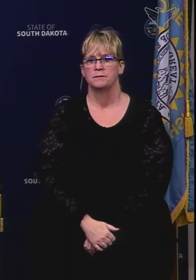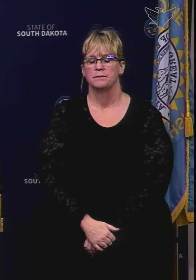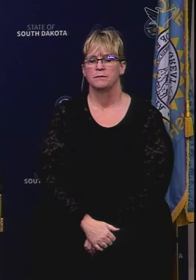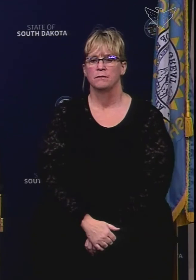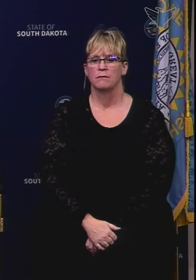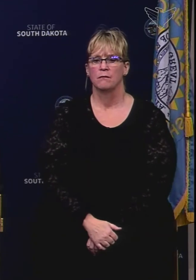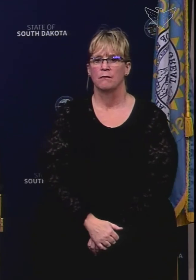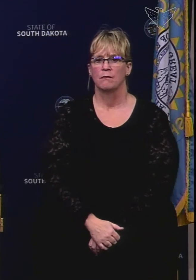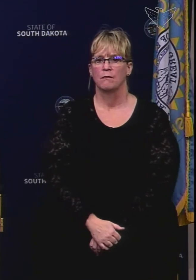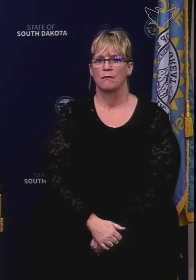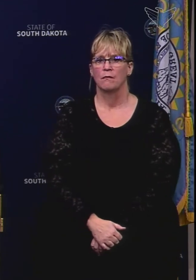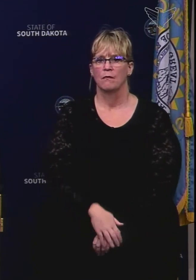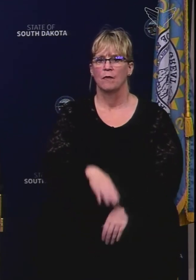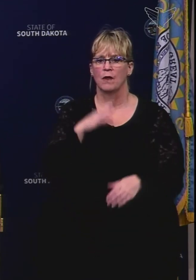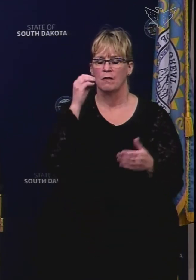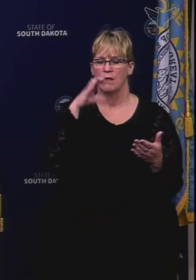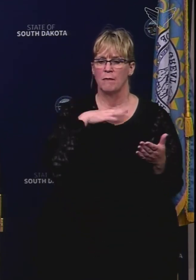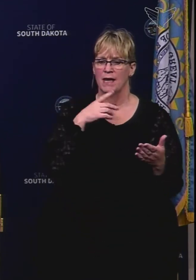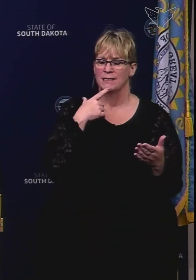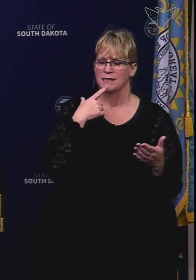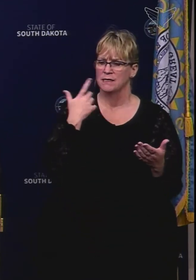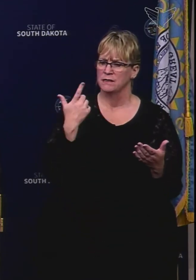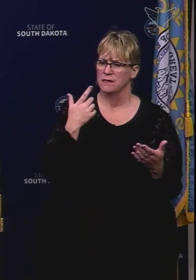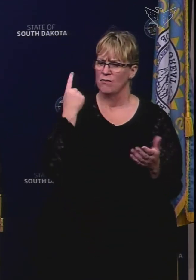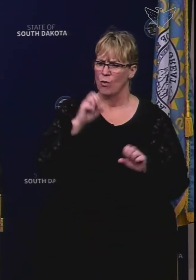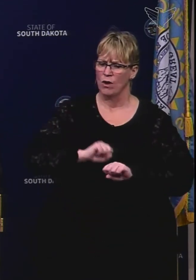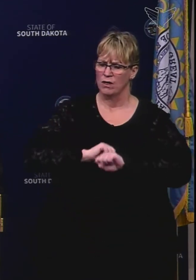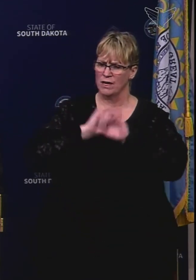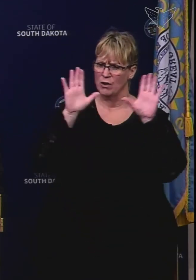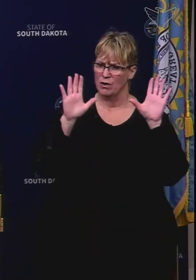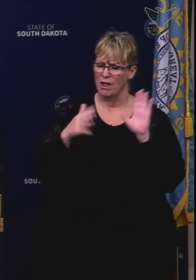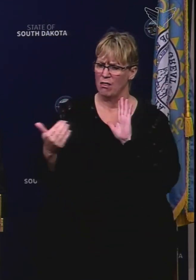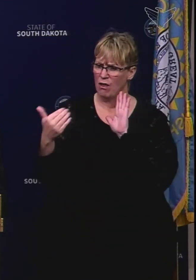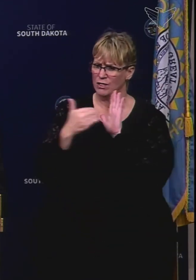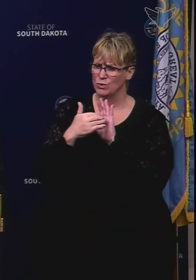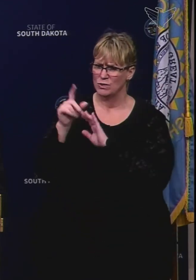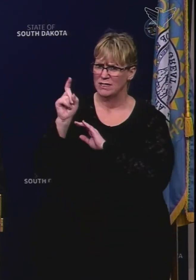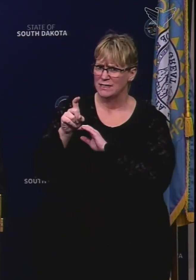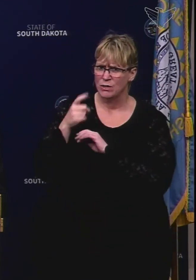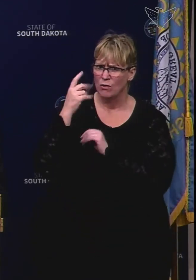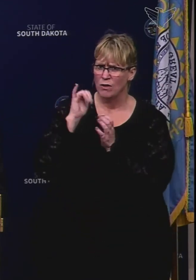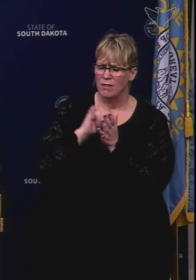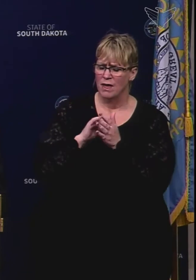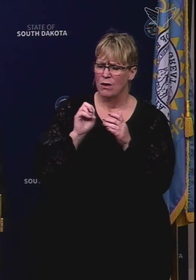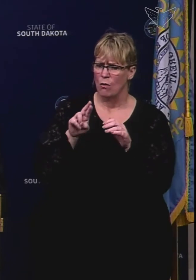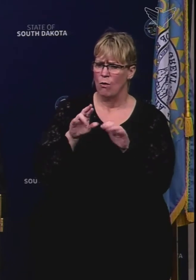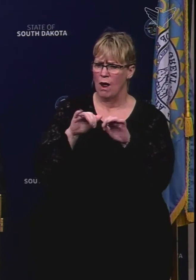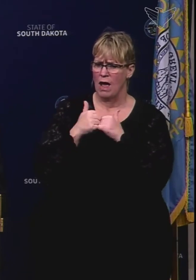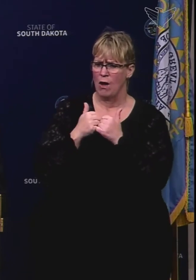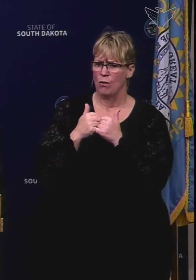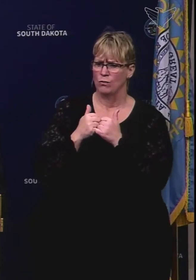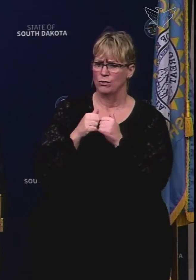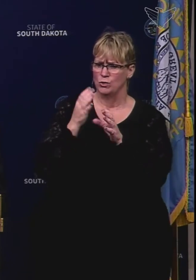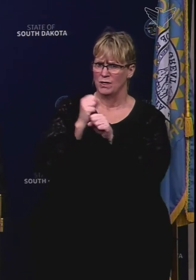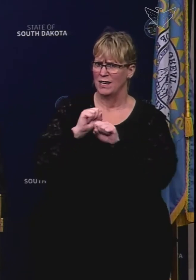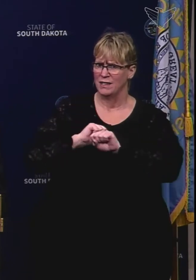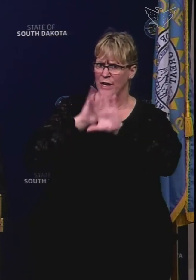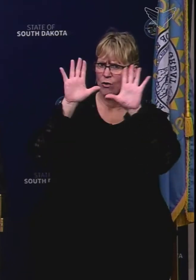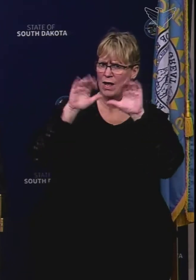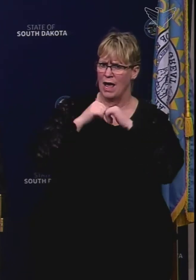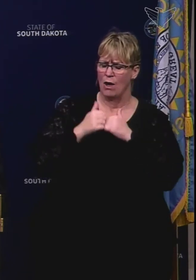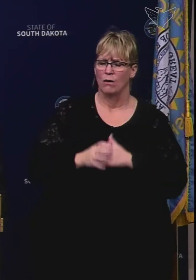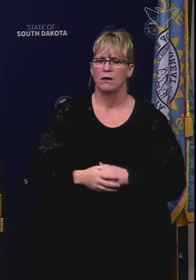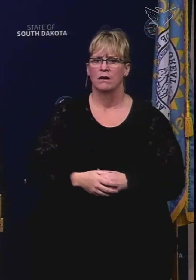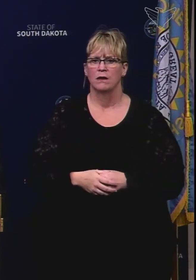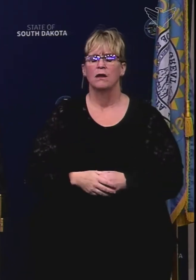As far as looking for clarity, would a lawsuit be necessary to do that, or how would you get clarity in the law with that?